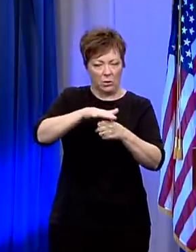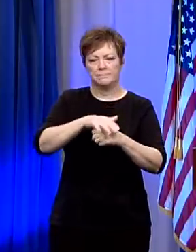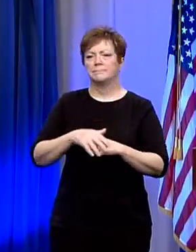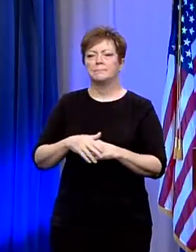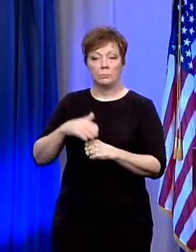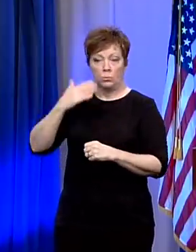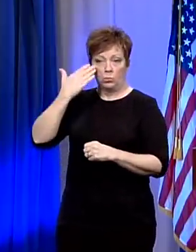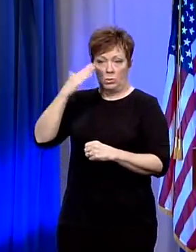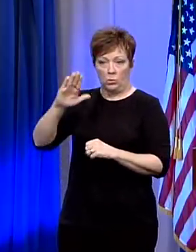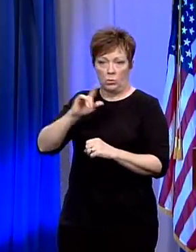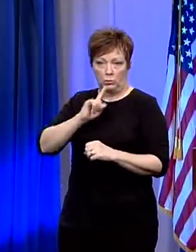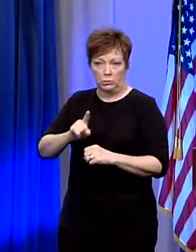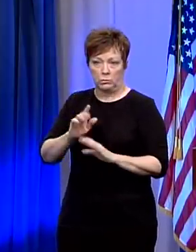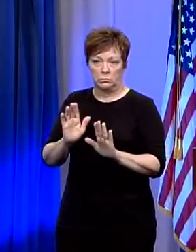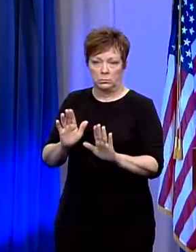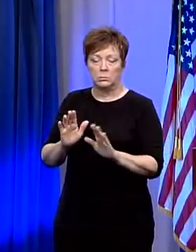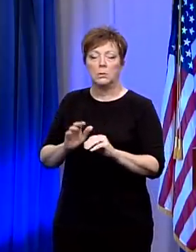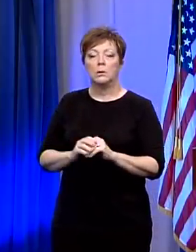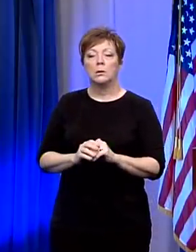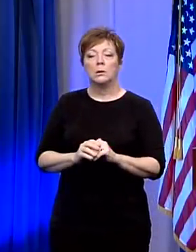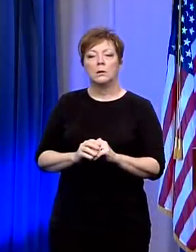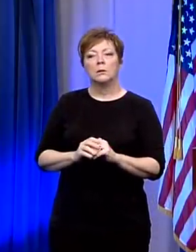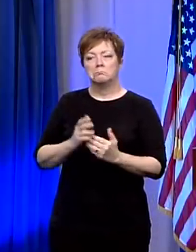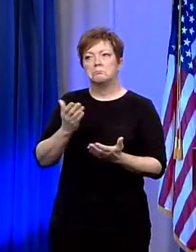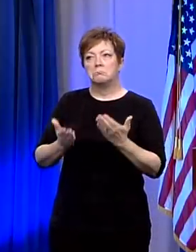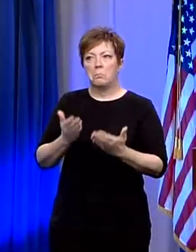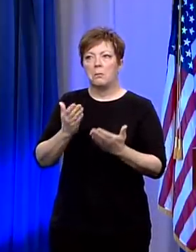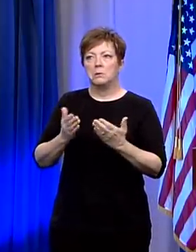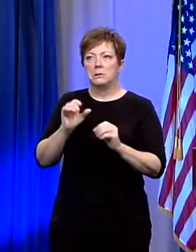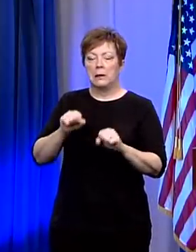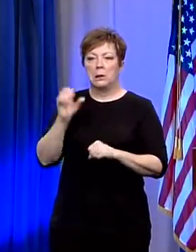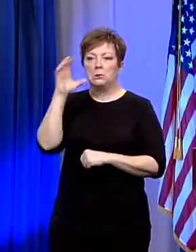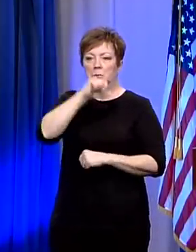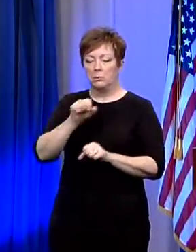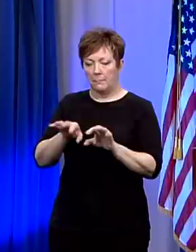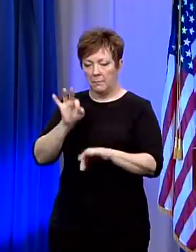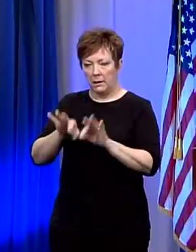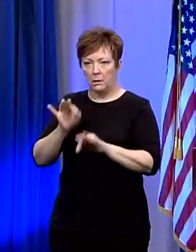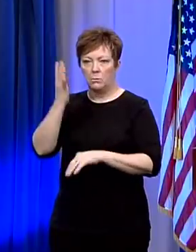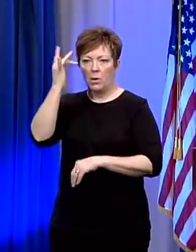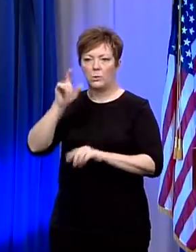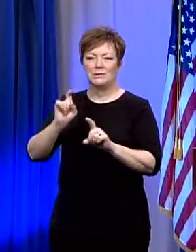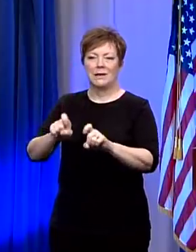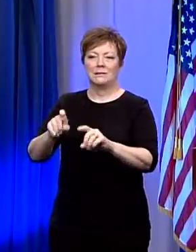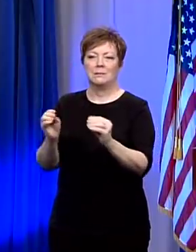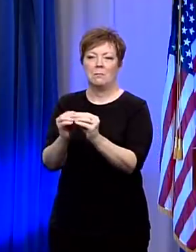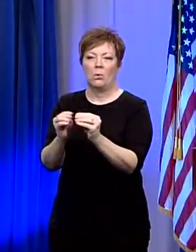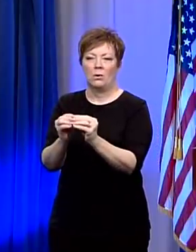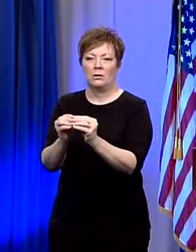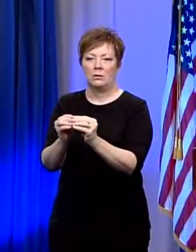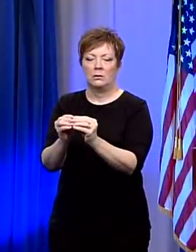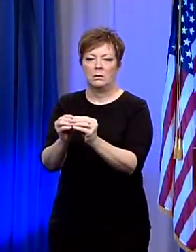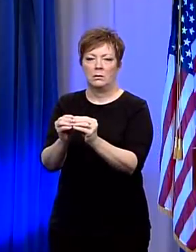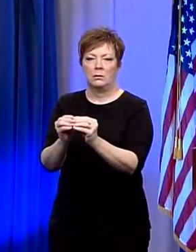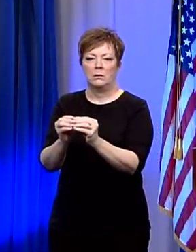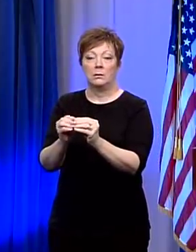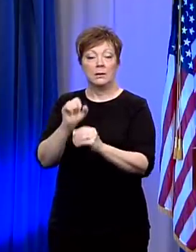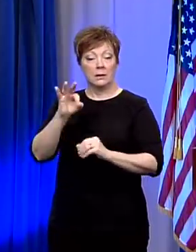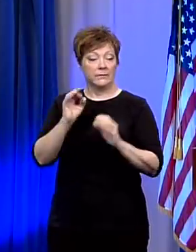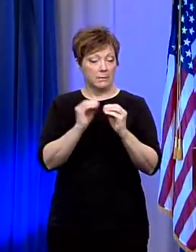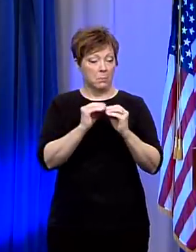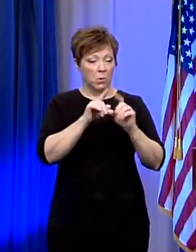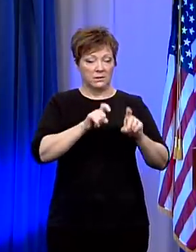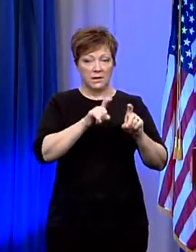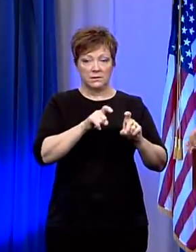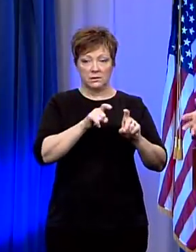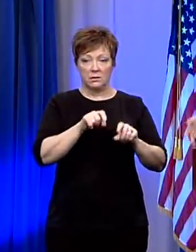know for certain. I think clearly it's reasonable to assume that we're picking up cases in the places where we're testing the most. But at the same time, because